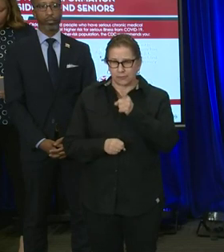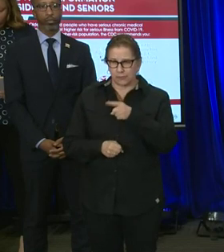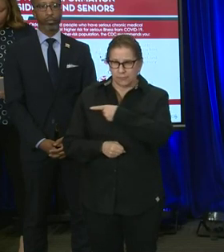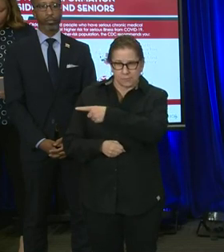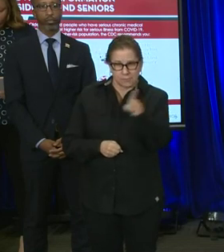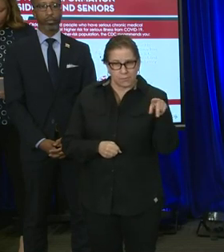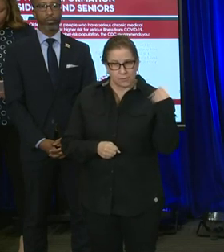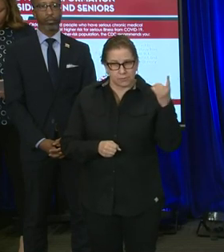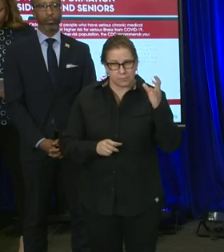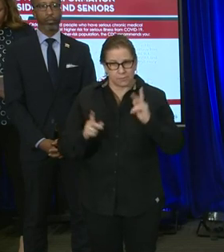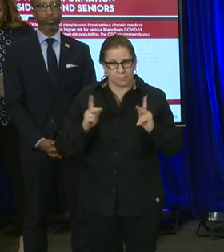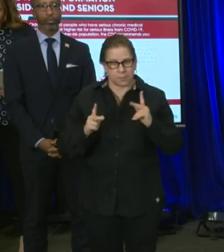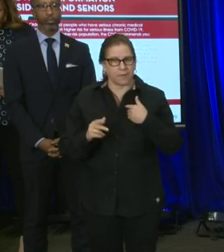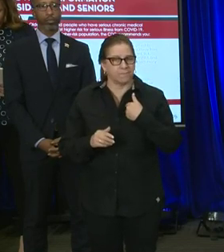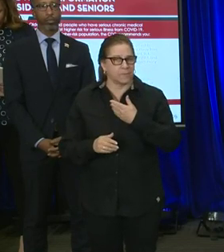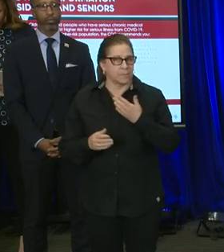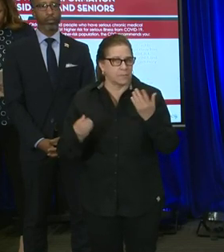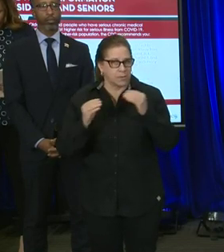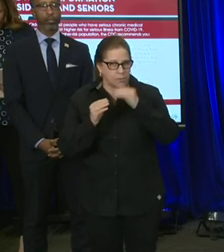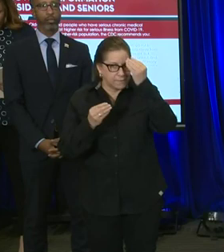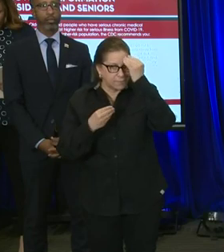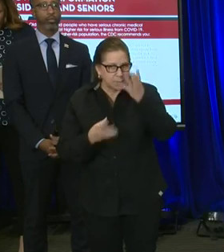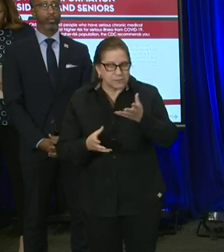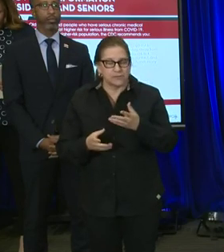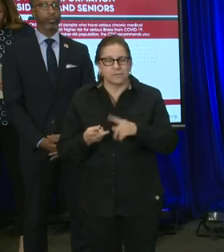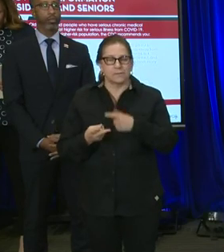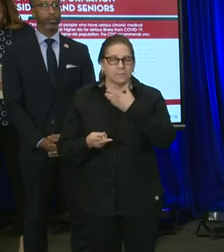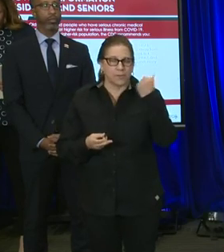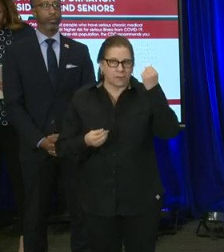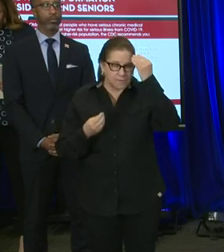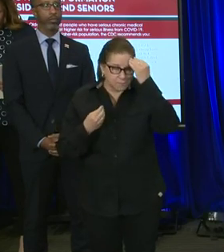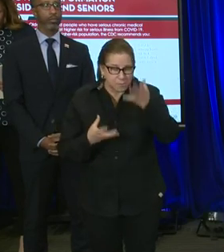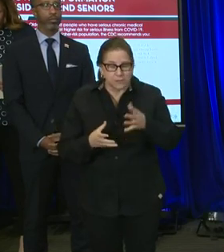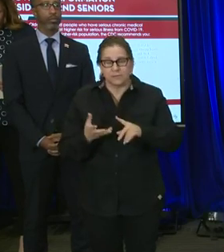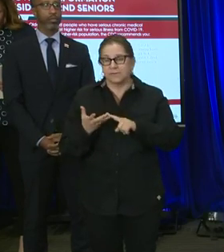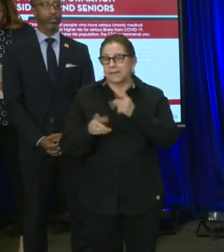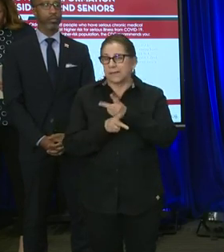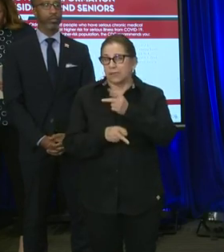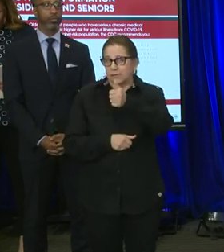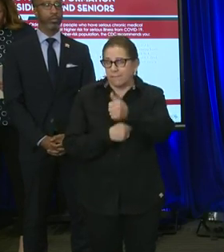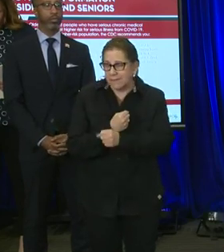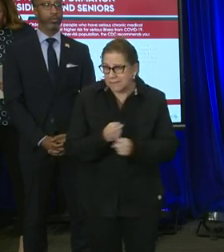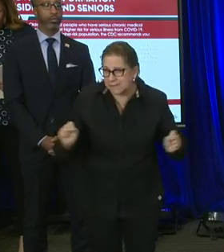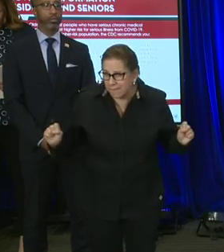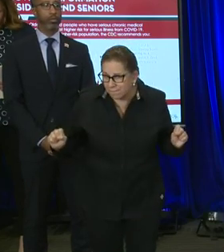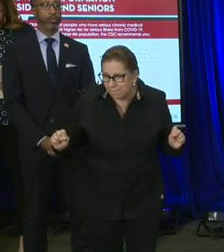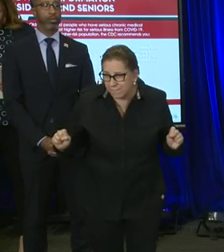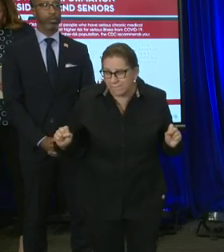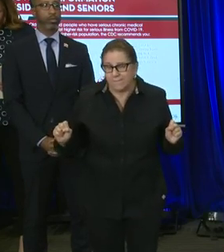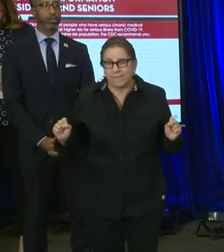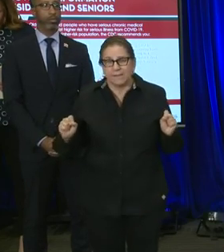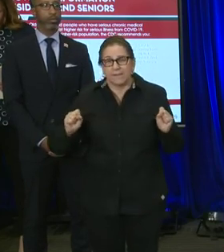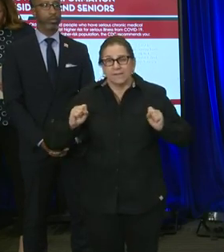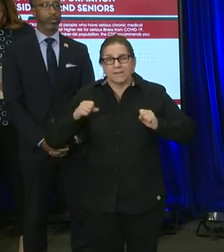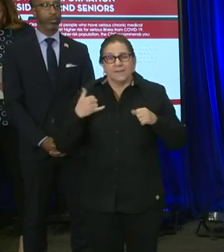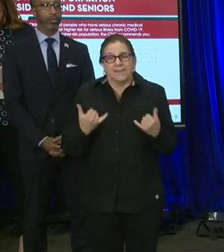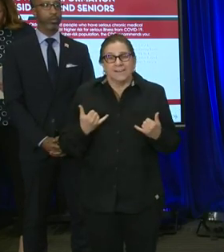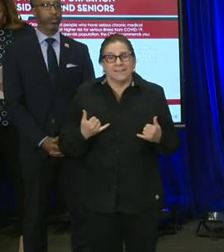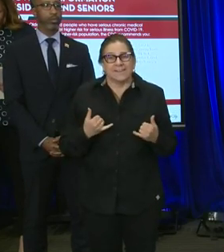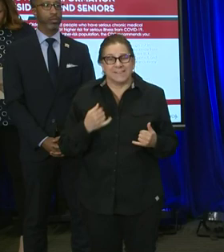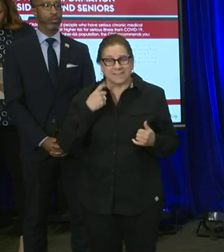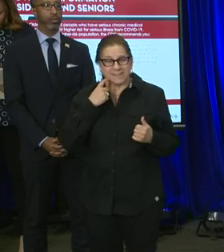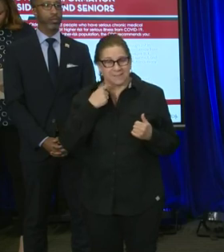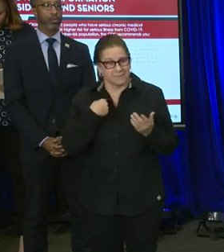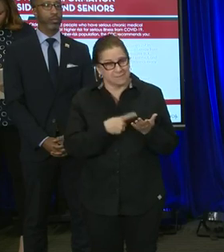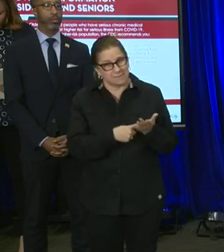keep yourself and your loved ones protected. As I mentioned, we're here to discuss preparedness measures that our hospitals are taking to